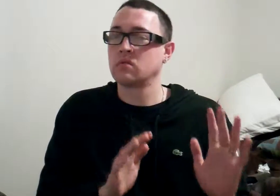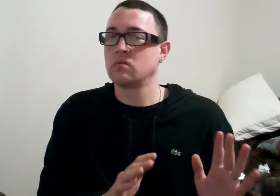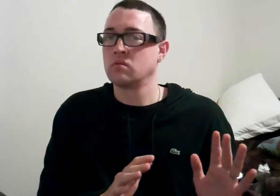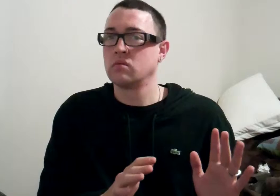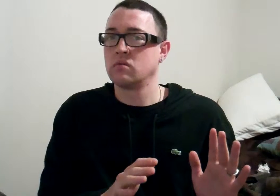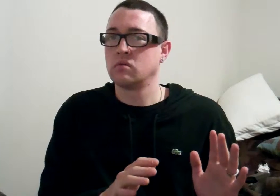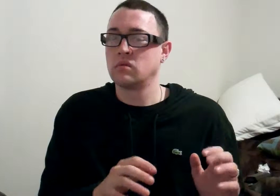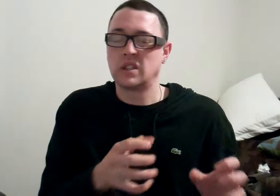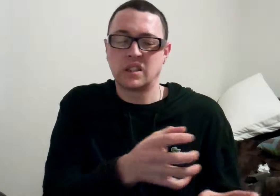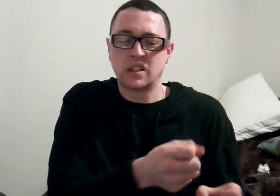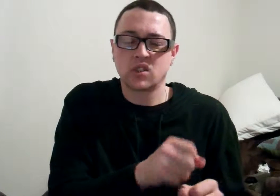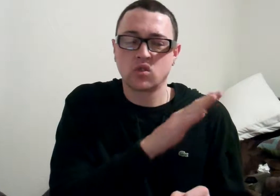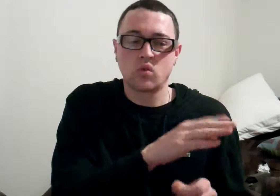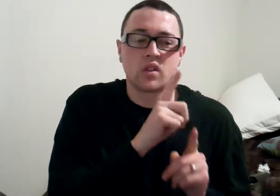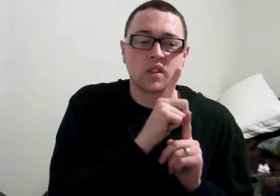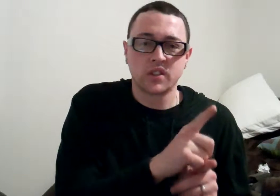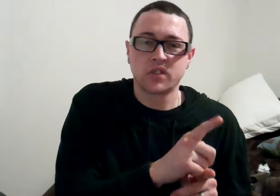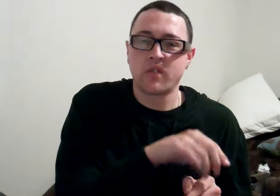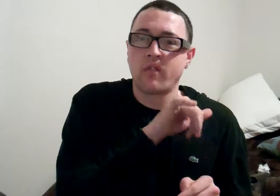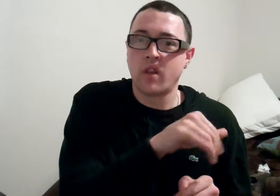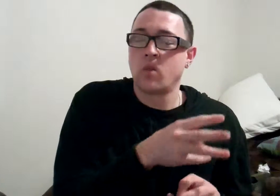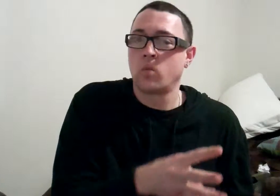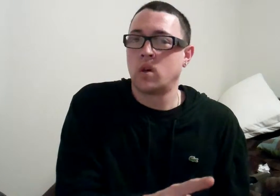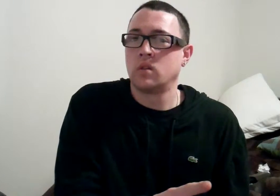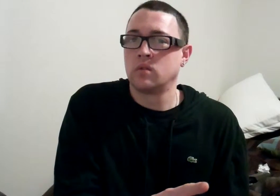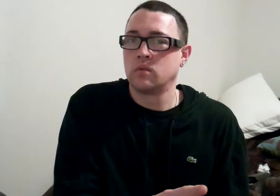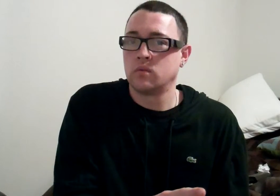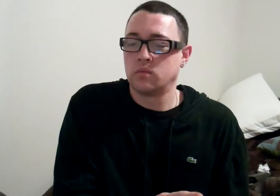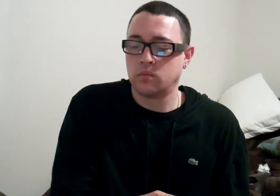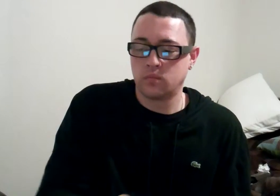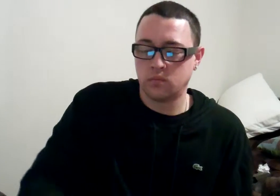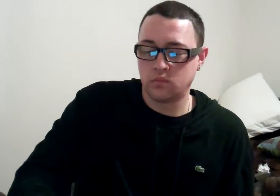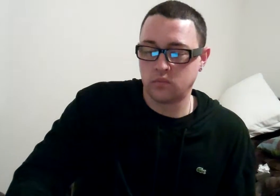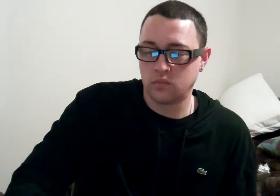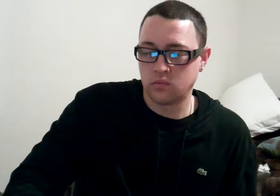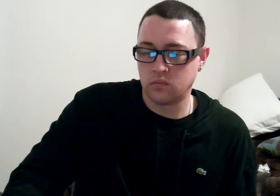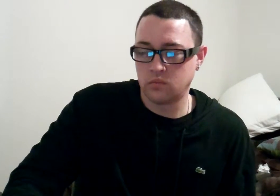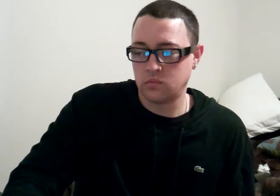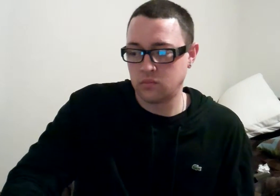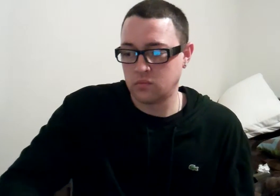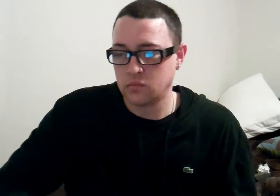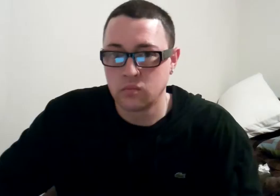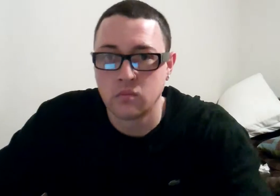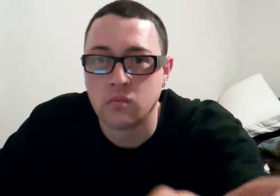way. So let's do a few examples. So let's look at this.